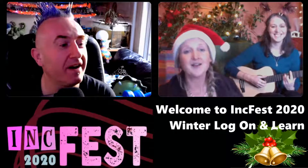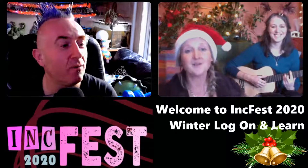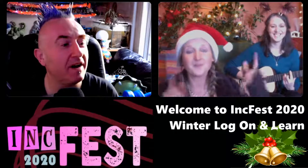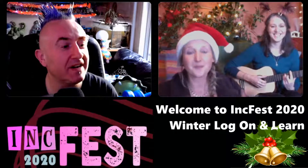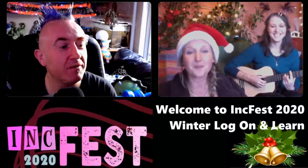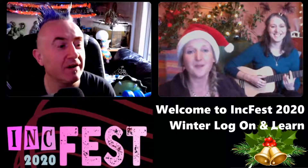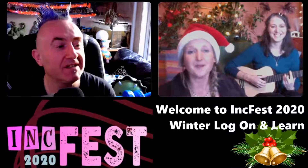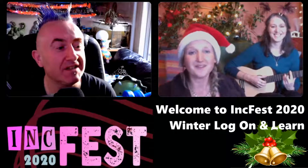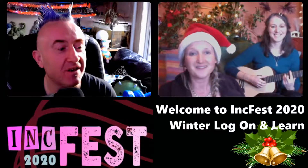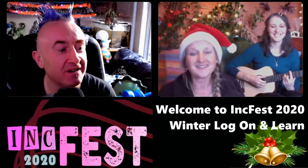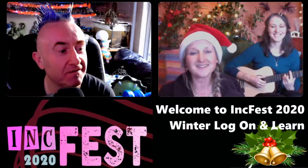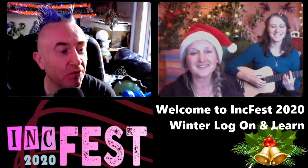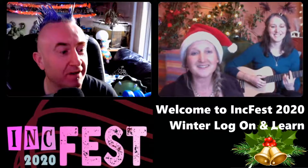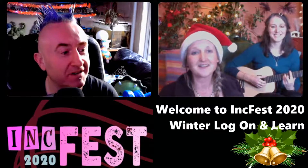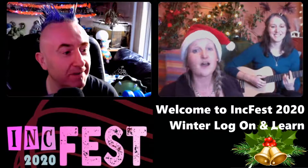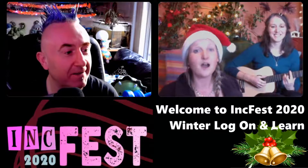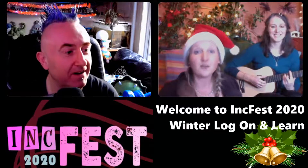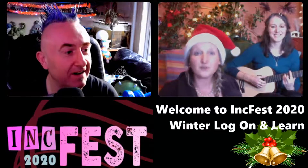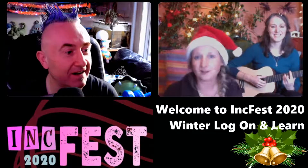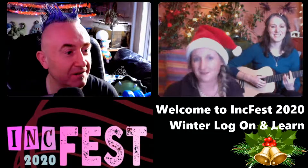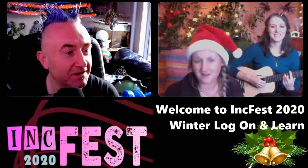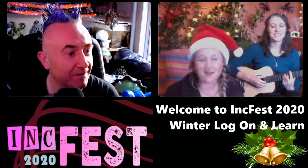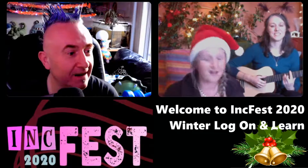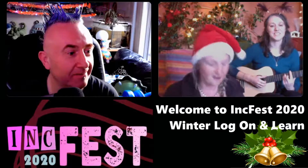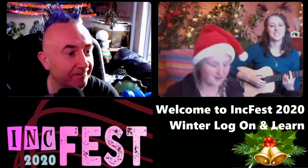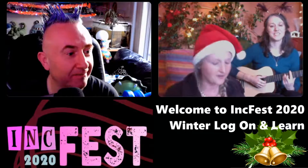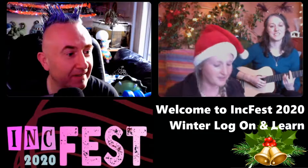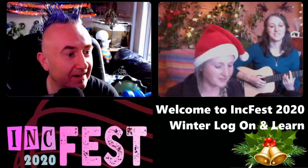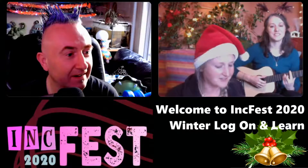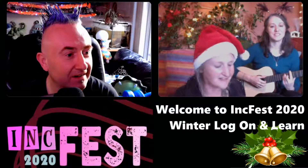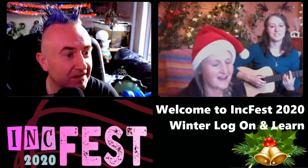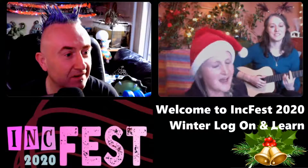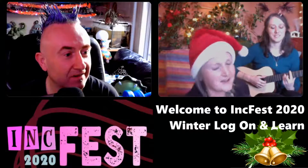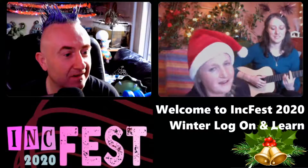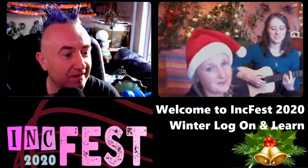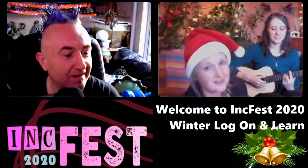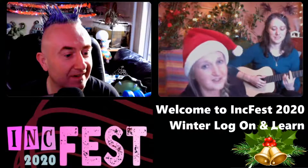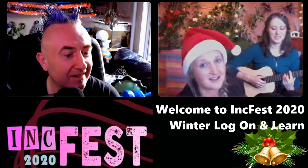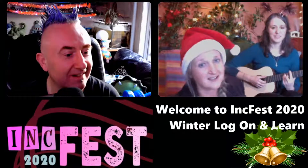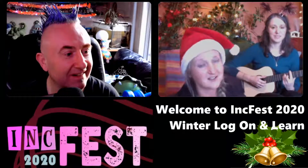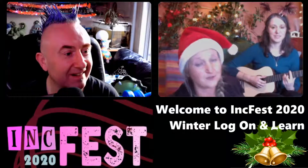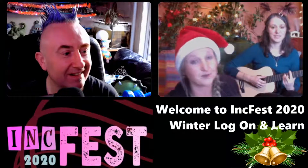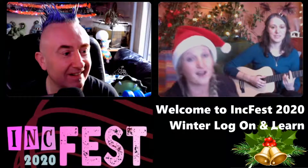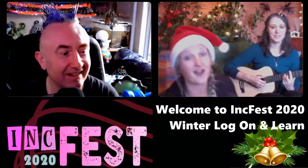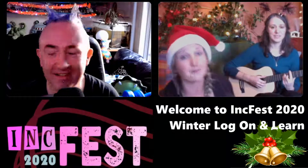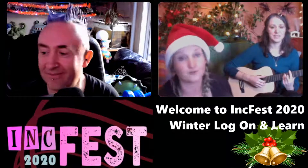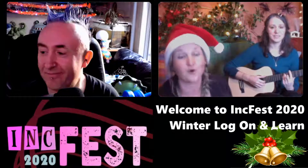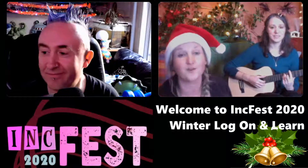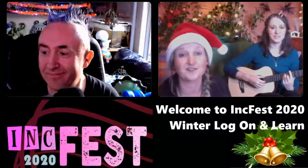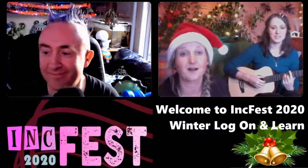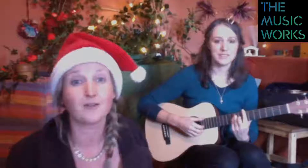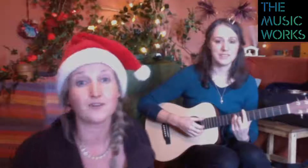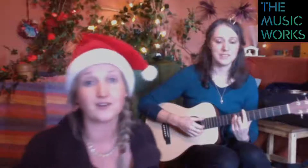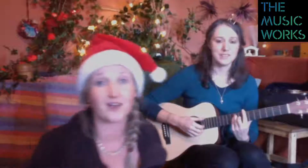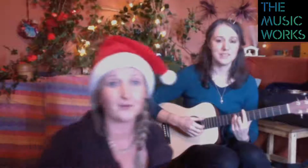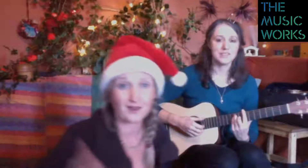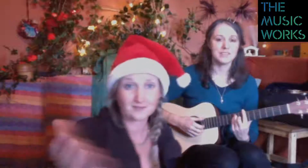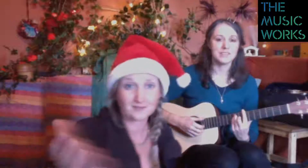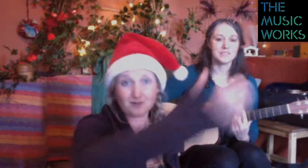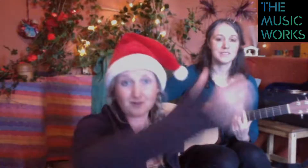I don't know is the signs for it, so maybe I can learn those as well. Let me just lead you through that before we start the video and you can take